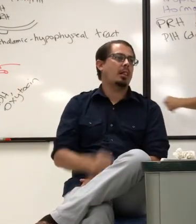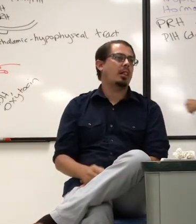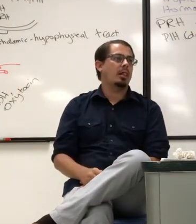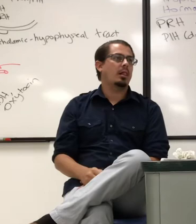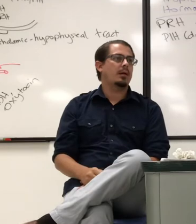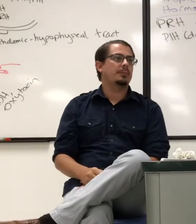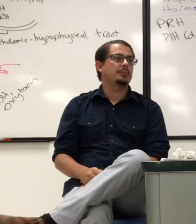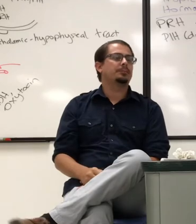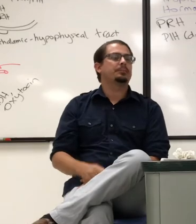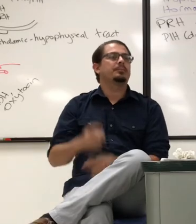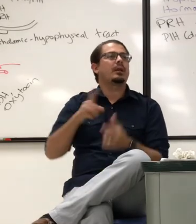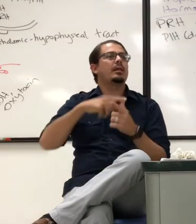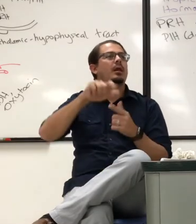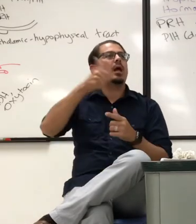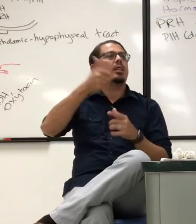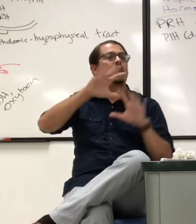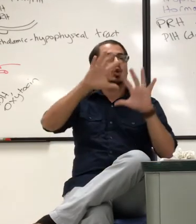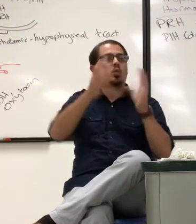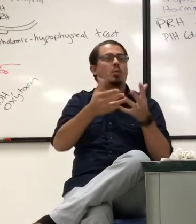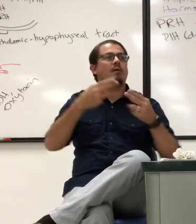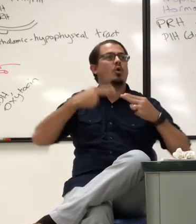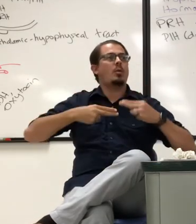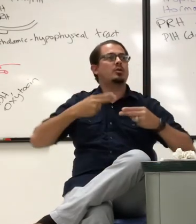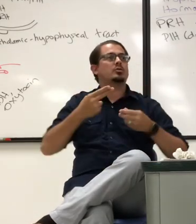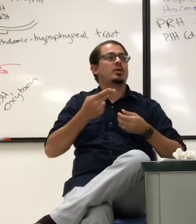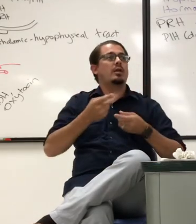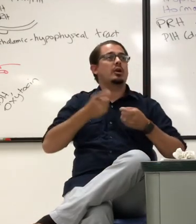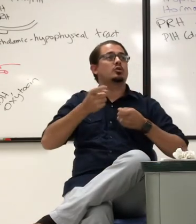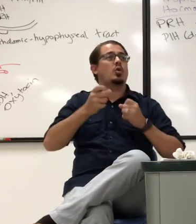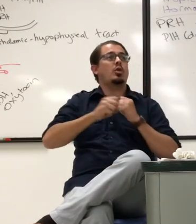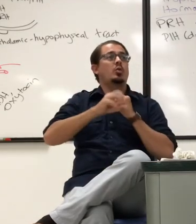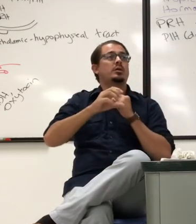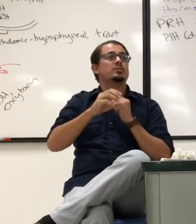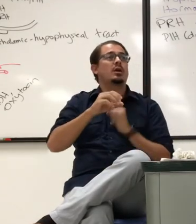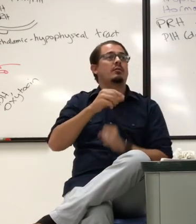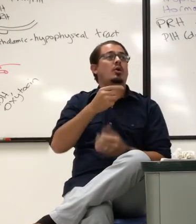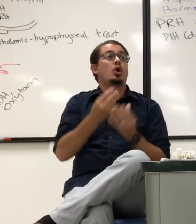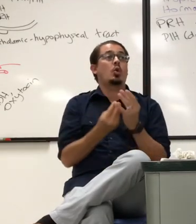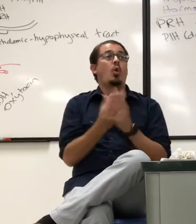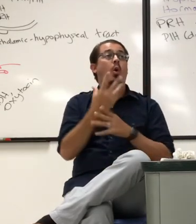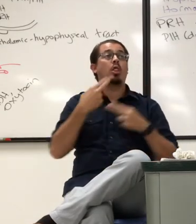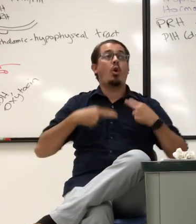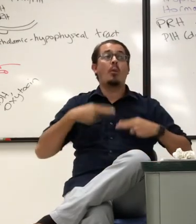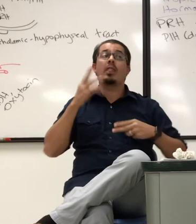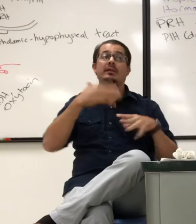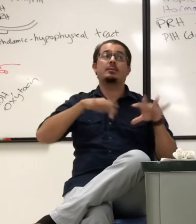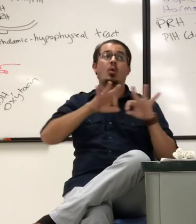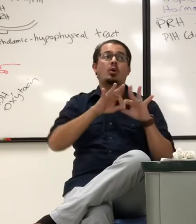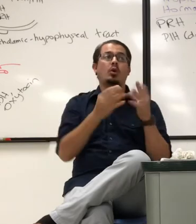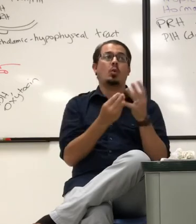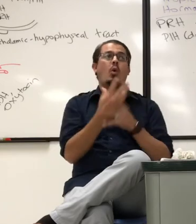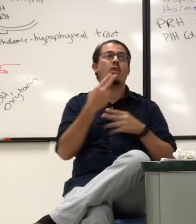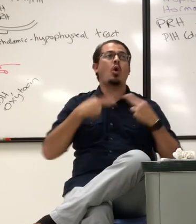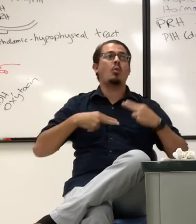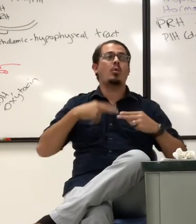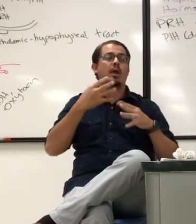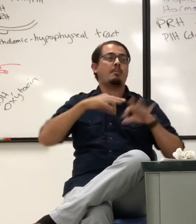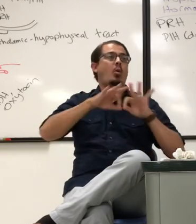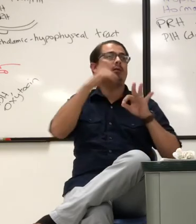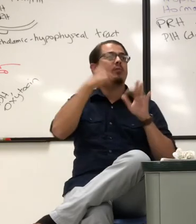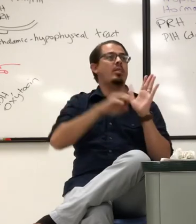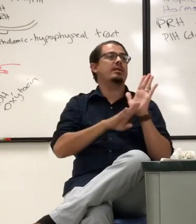And there's another set of hormones that will control the release of growth hormone. That's biggie. Growth hormone is very important for the